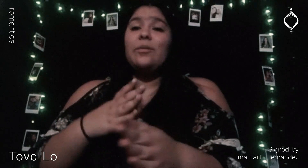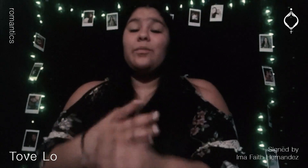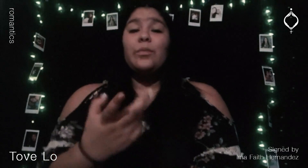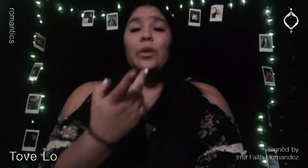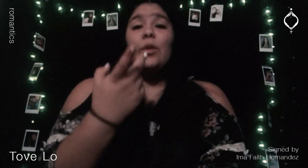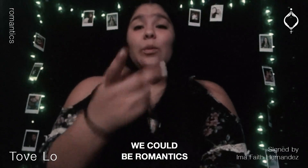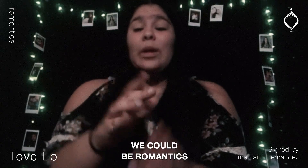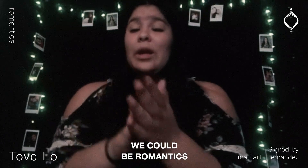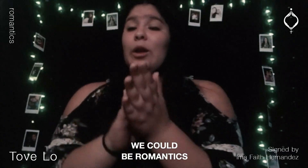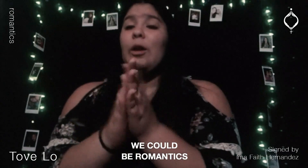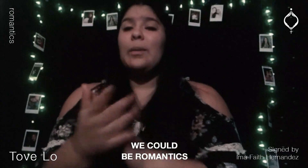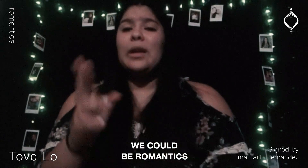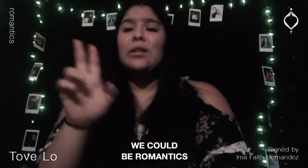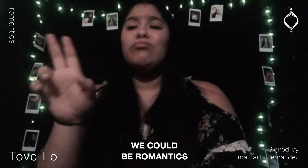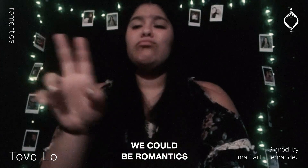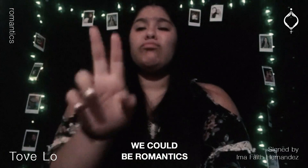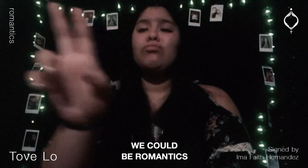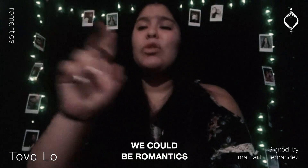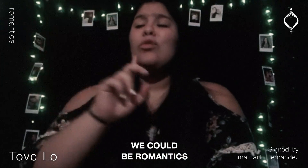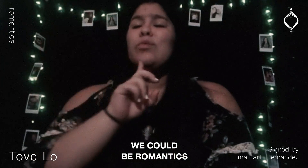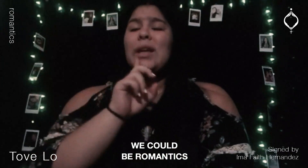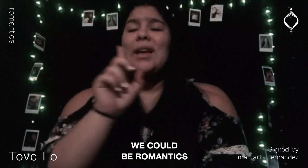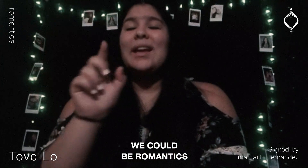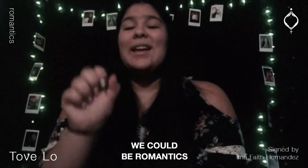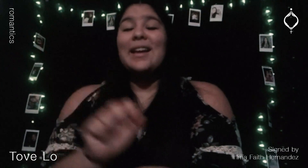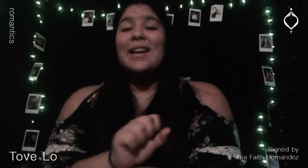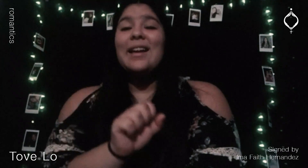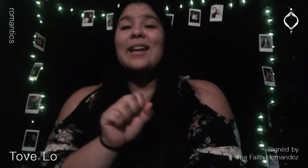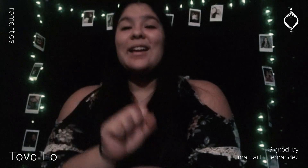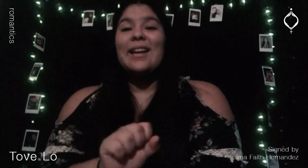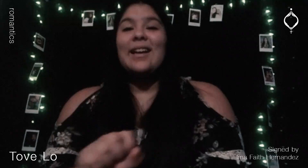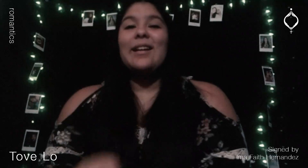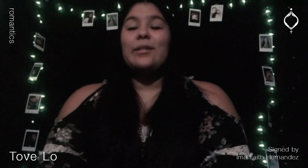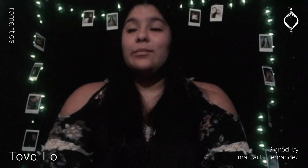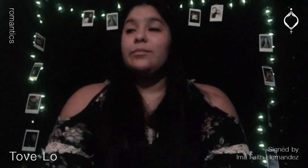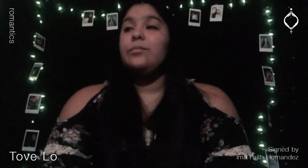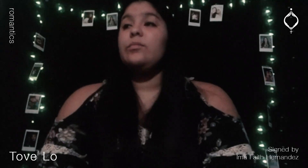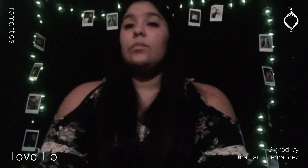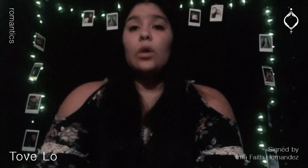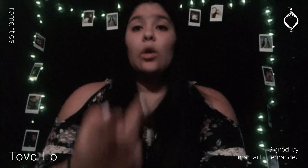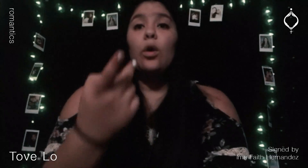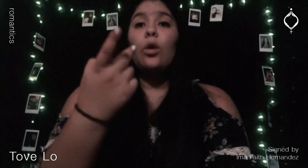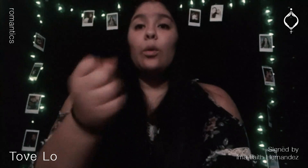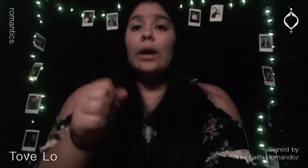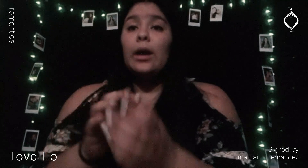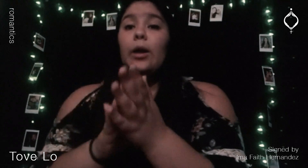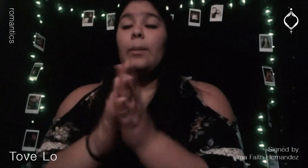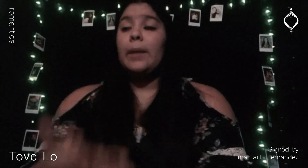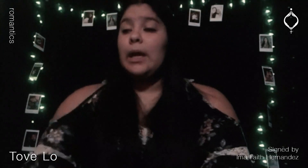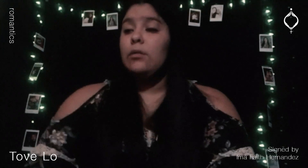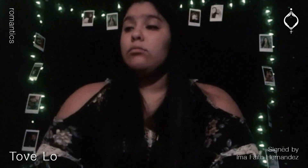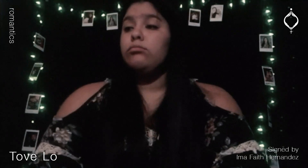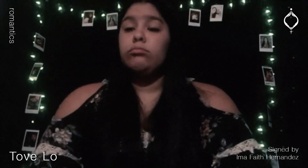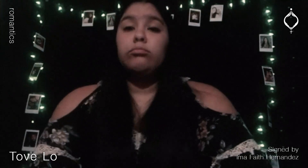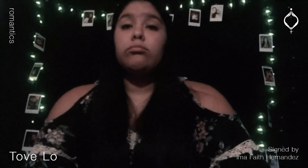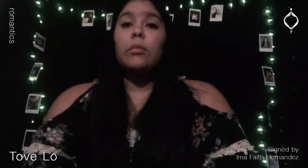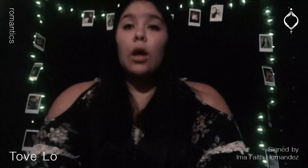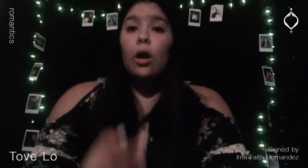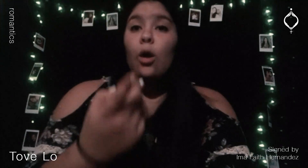We could be Real You gotta make a feel, you gotta make a feel You